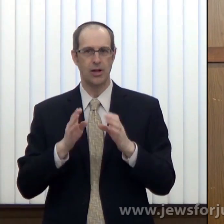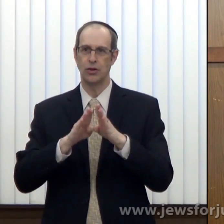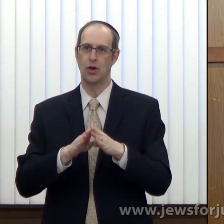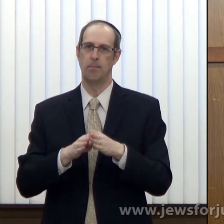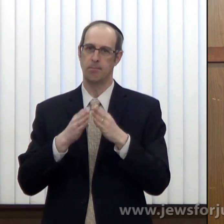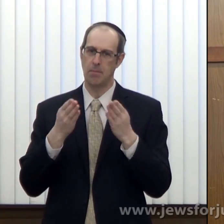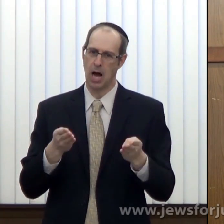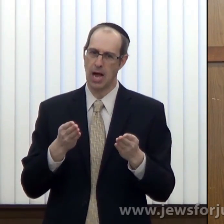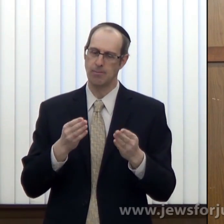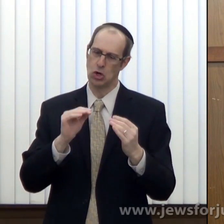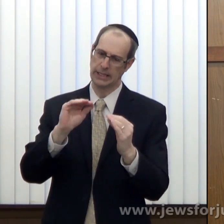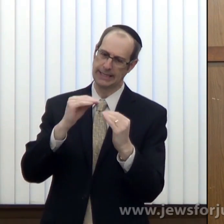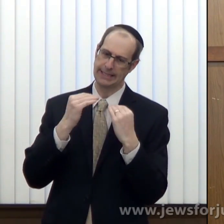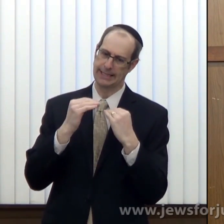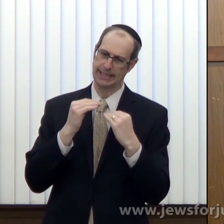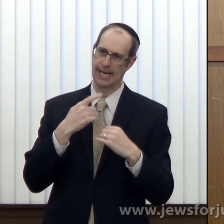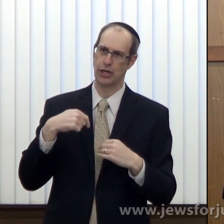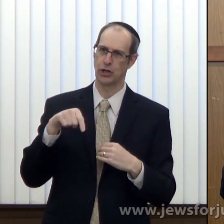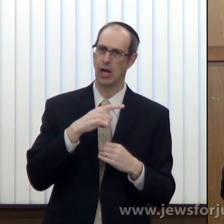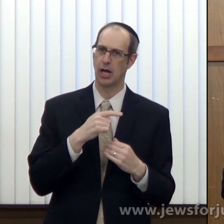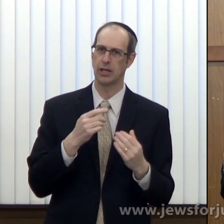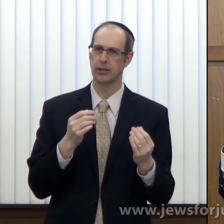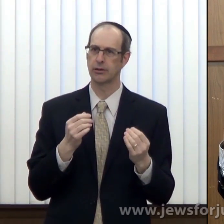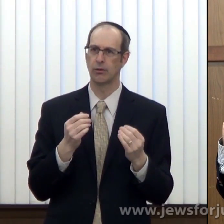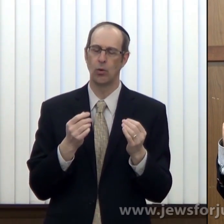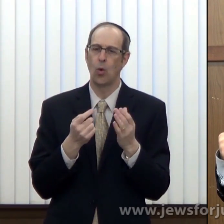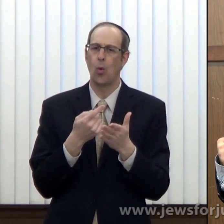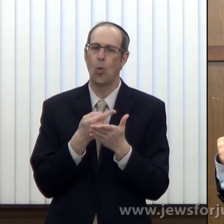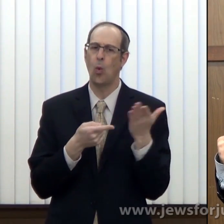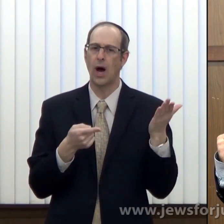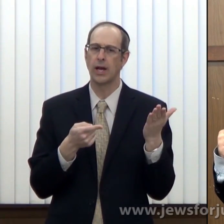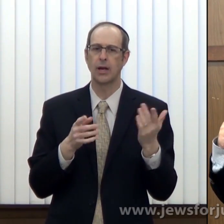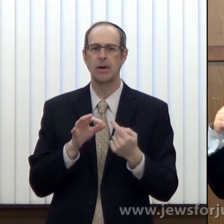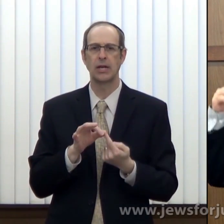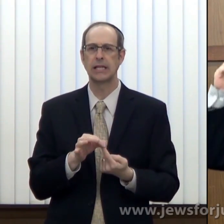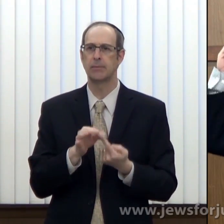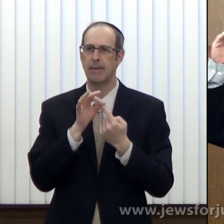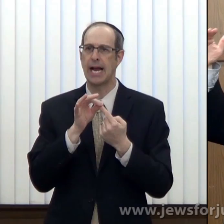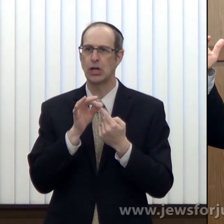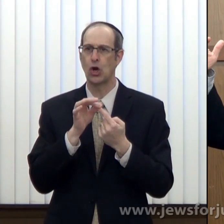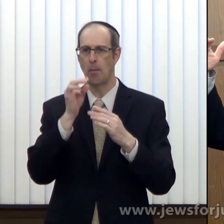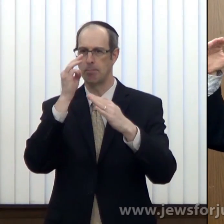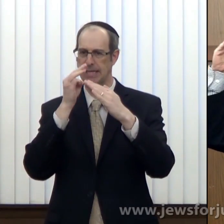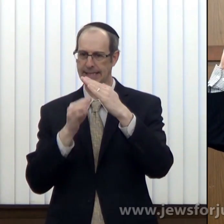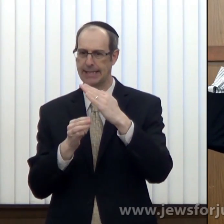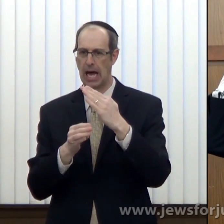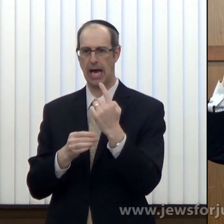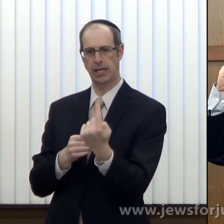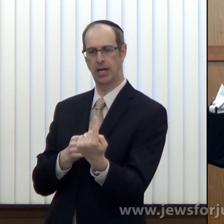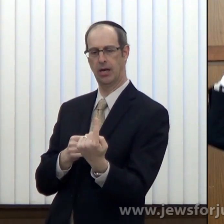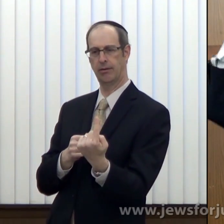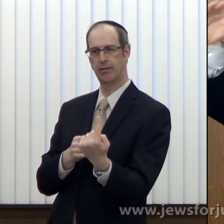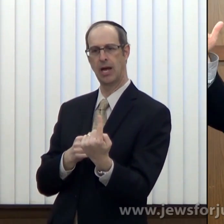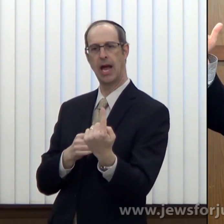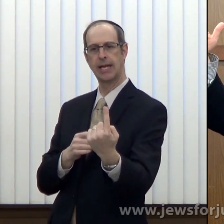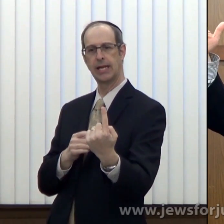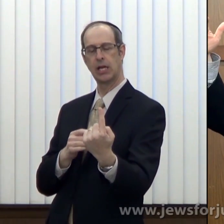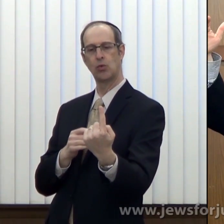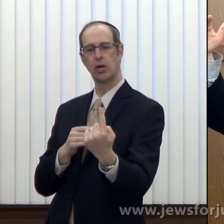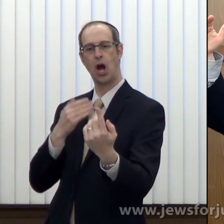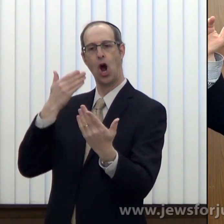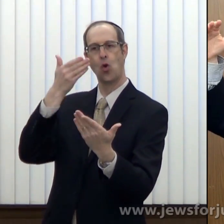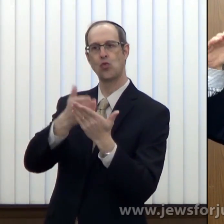Bible teach us anything about a special Messiah who would come in the